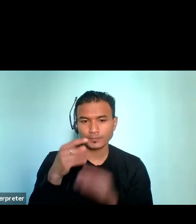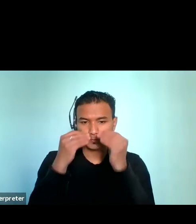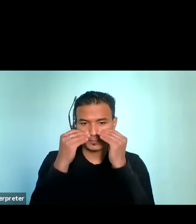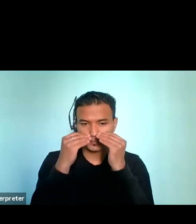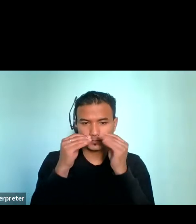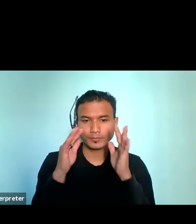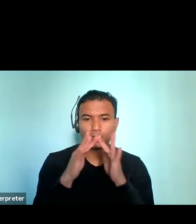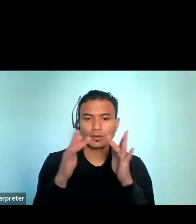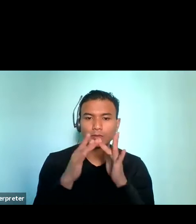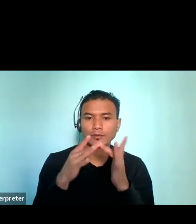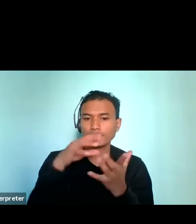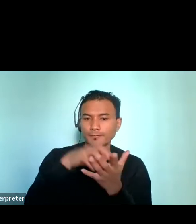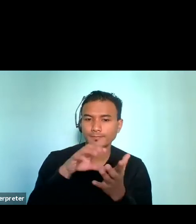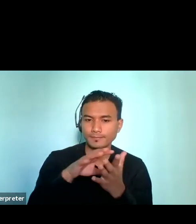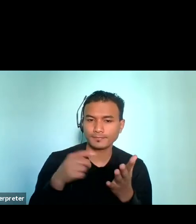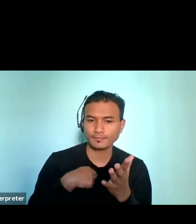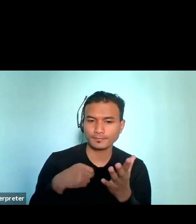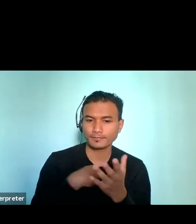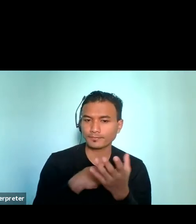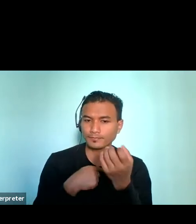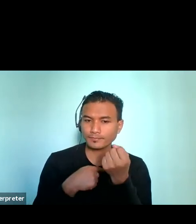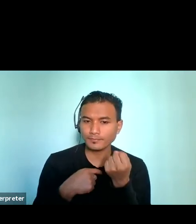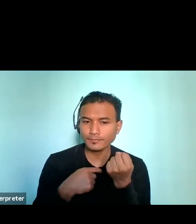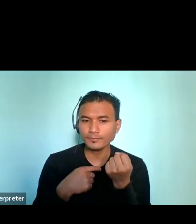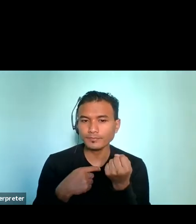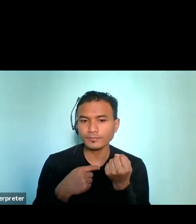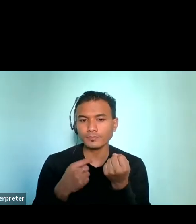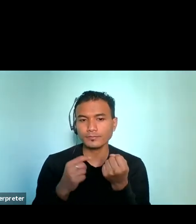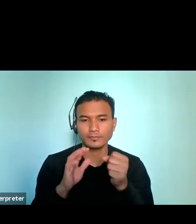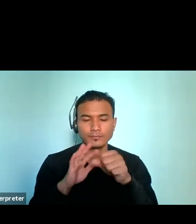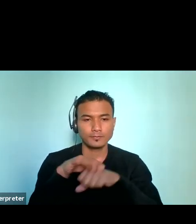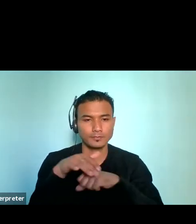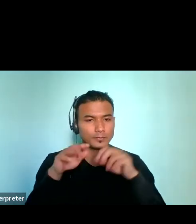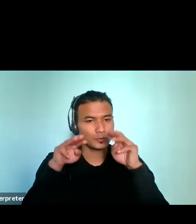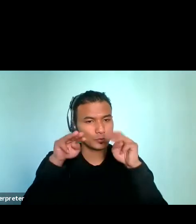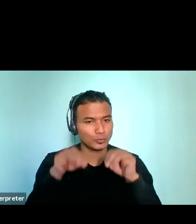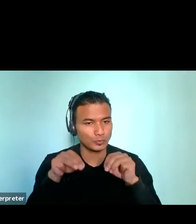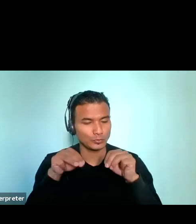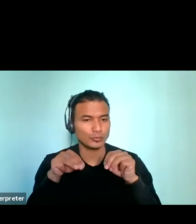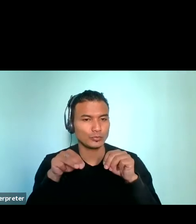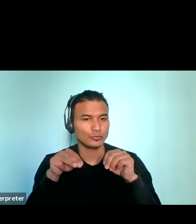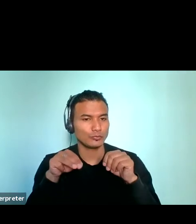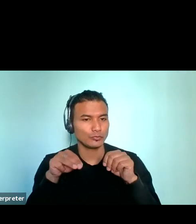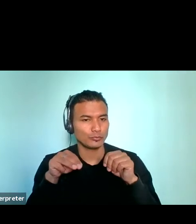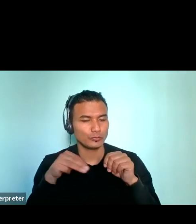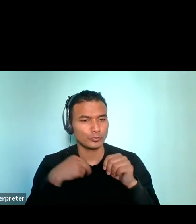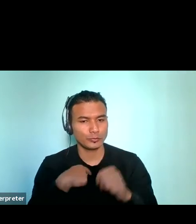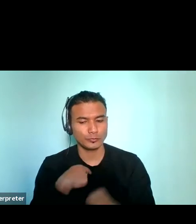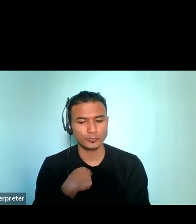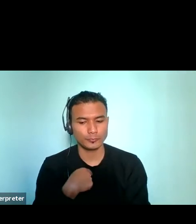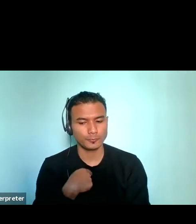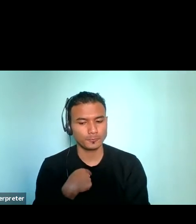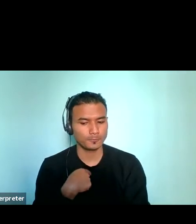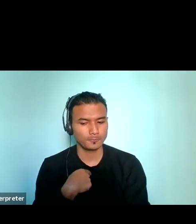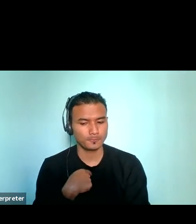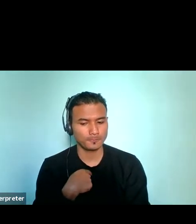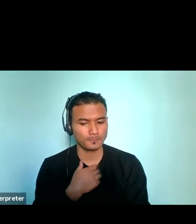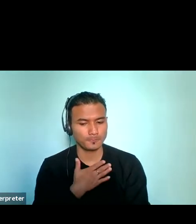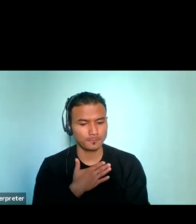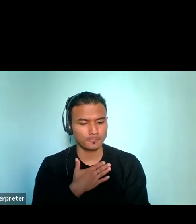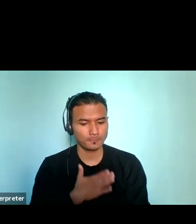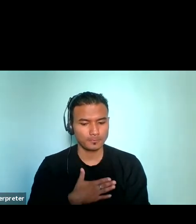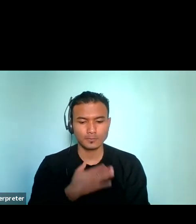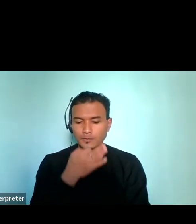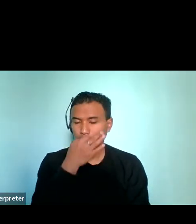the online session, we have got most important, I would like to say